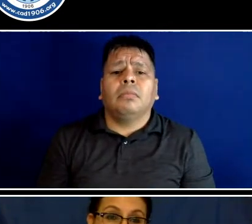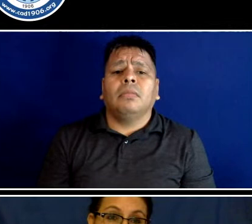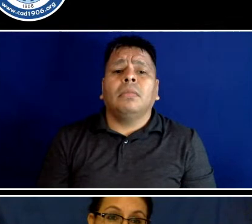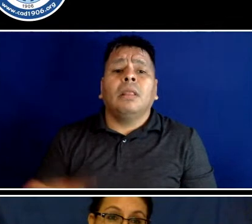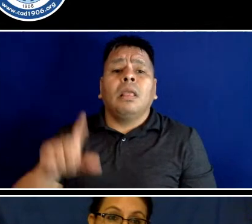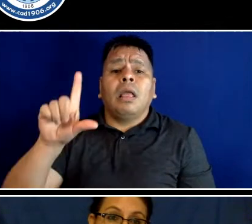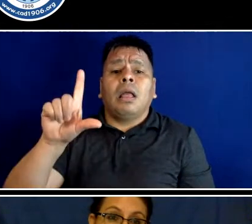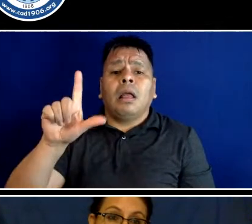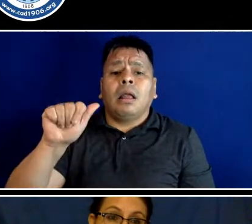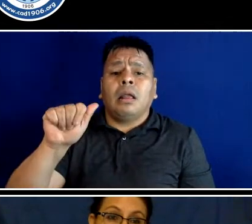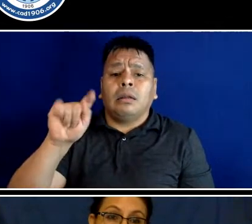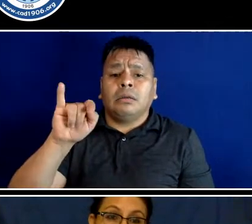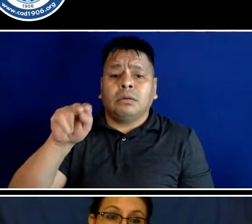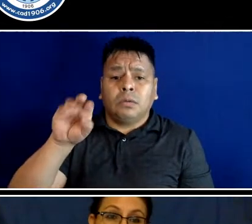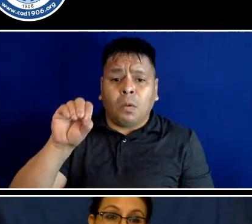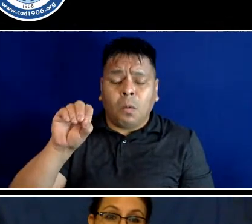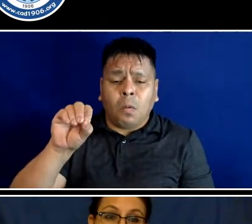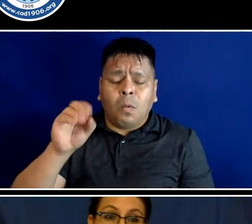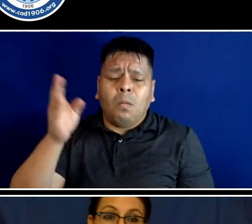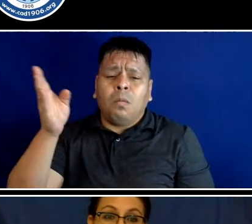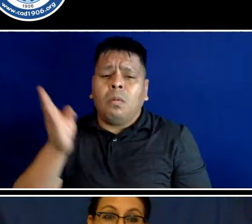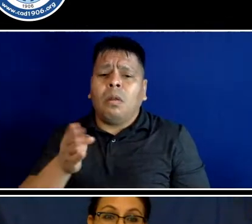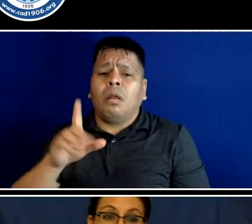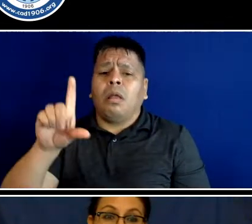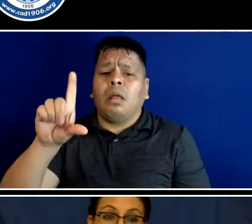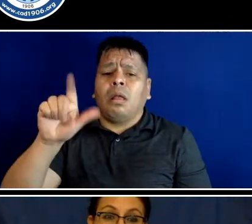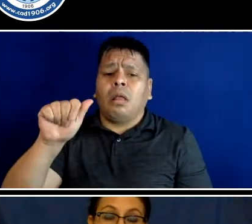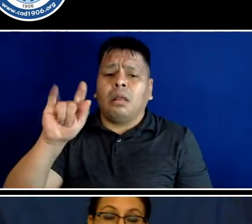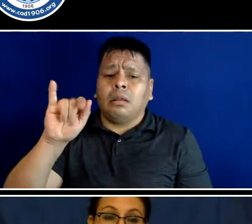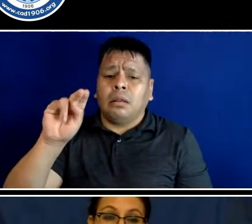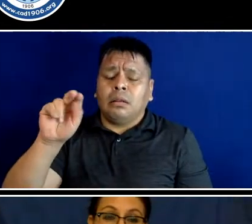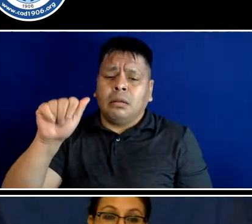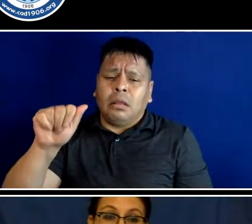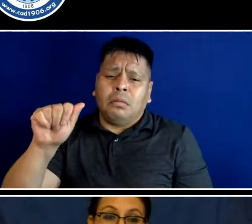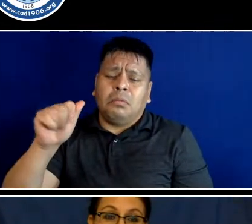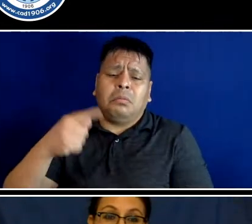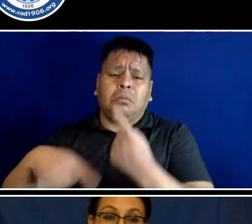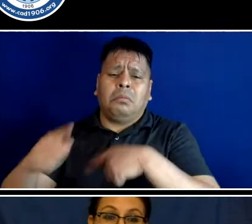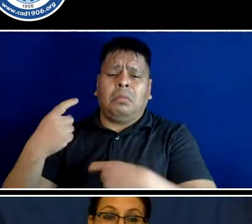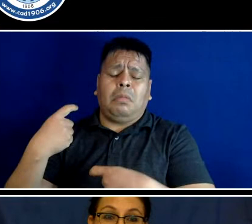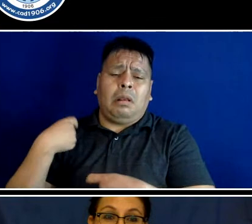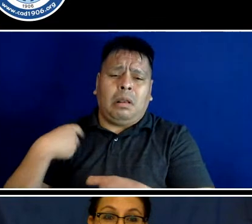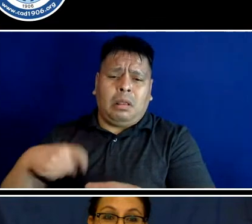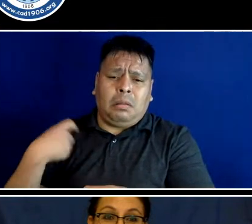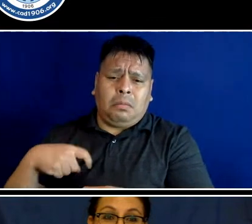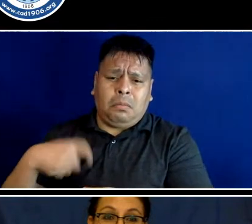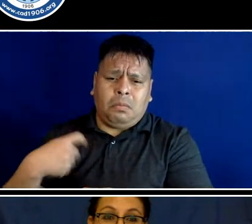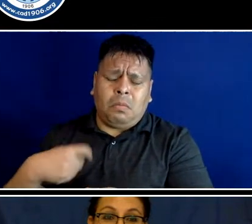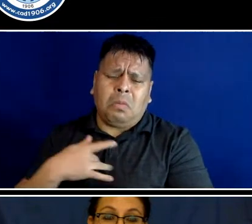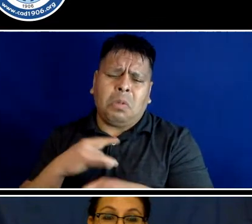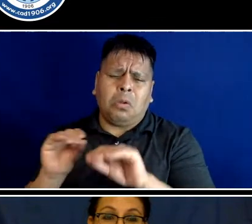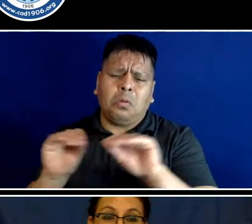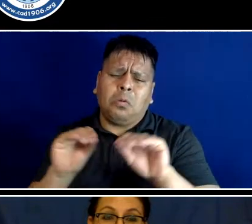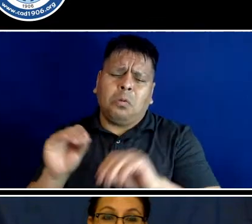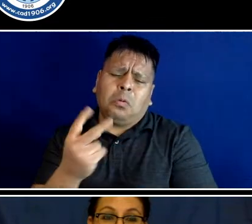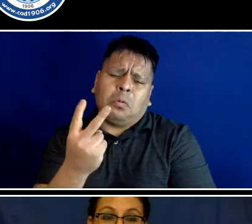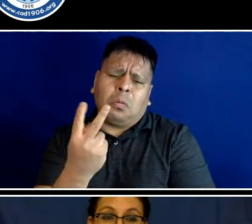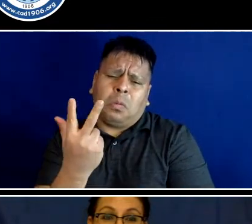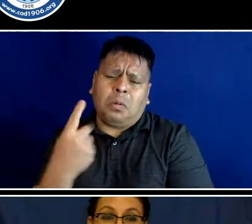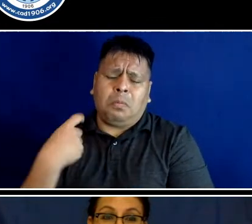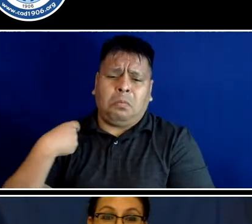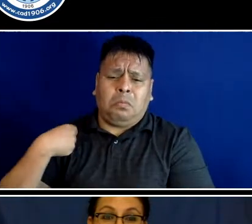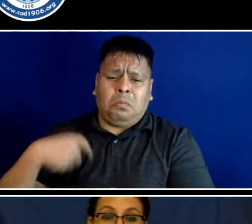either Spanish heritage or is a user of the Spanish language. We'll go on to the next bullet point, which is the